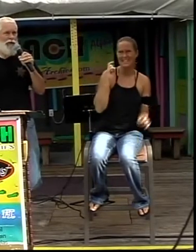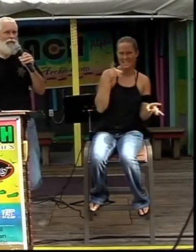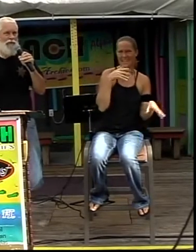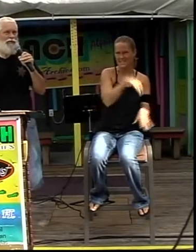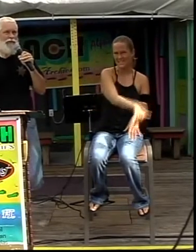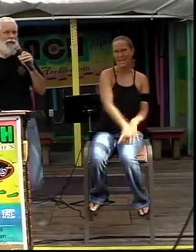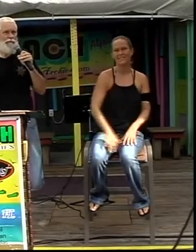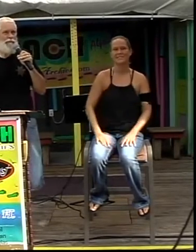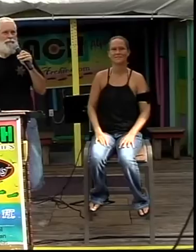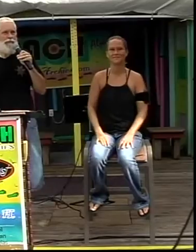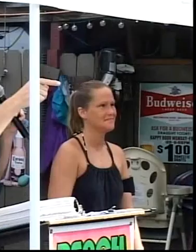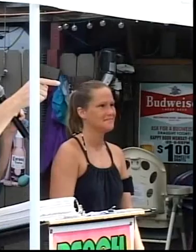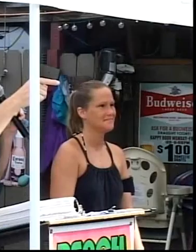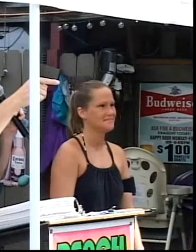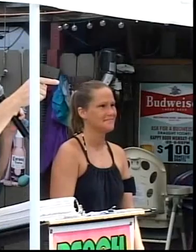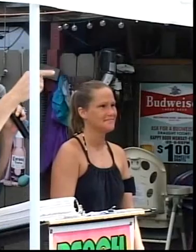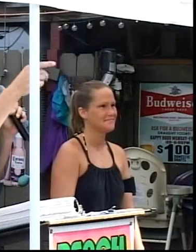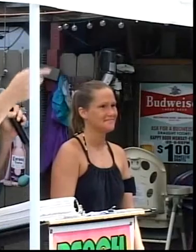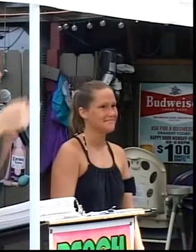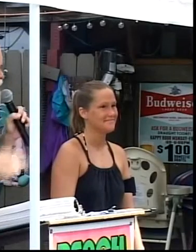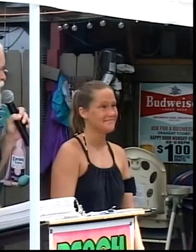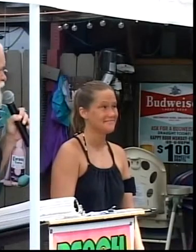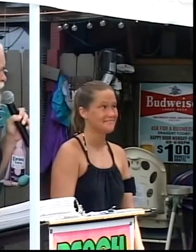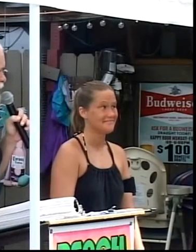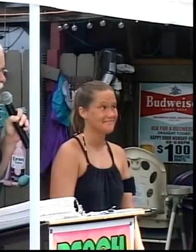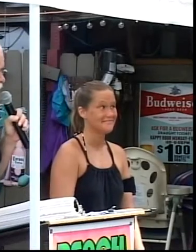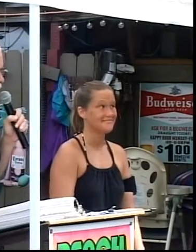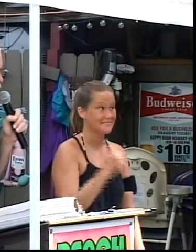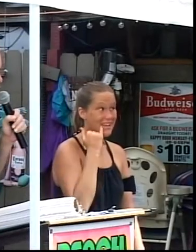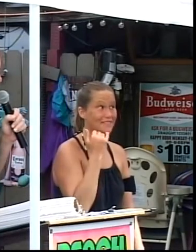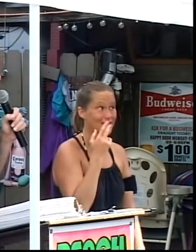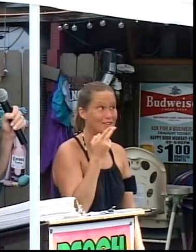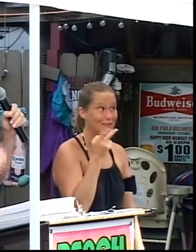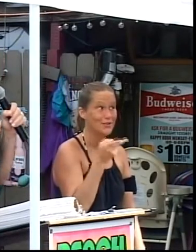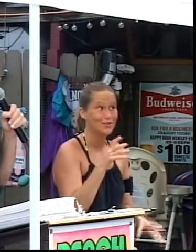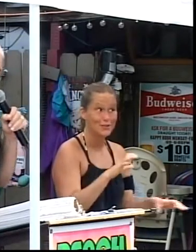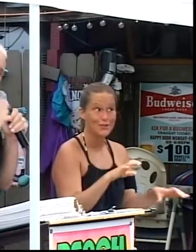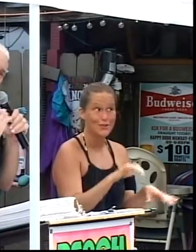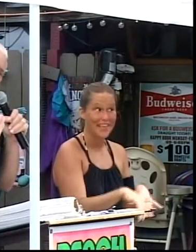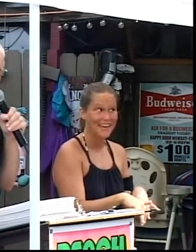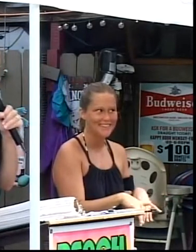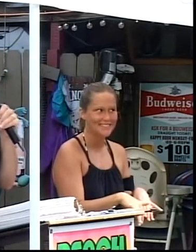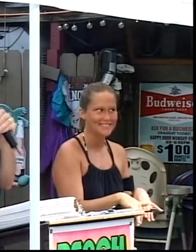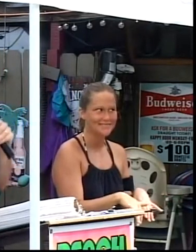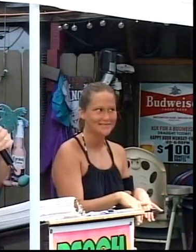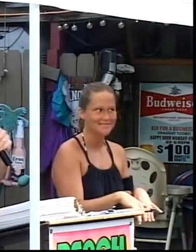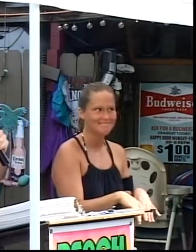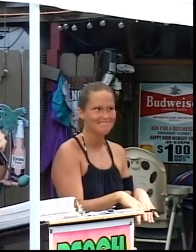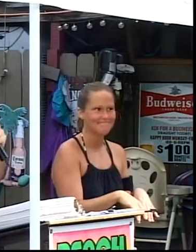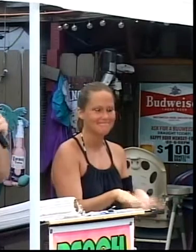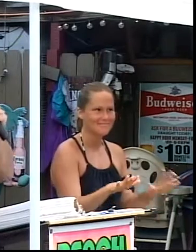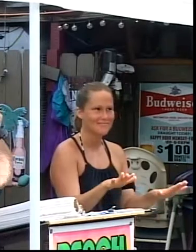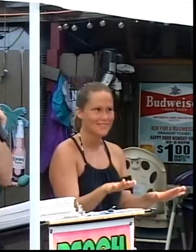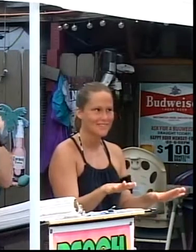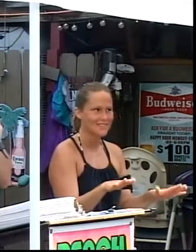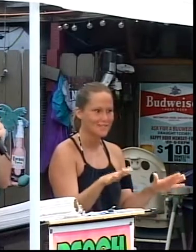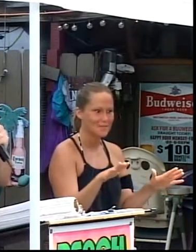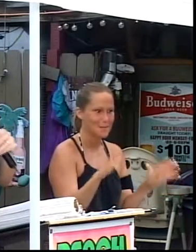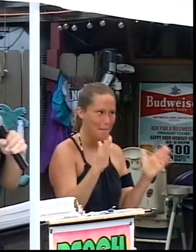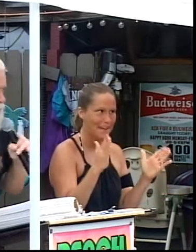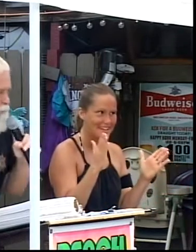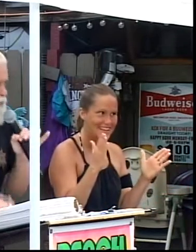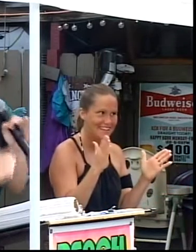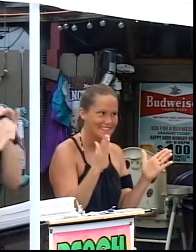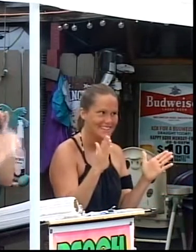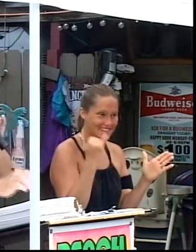Catch yourself next time because you're in judgment. But what I found myself doing is I'm going to the scripture